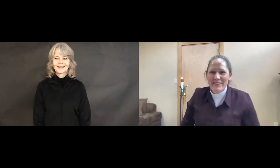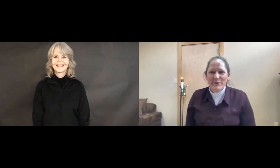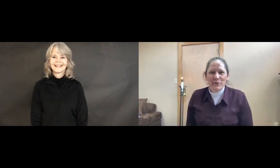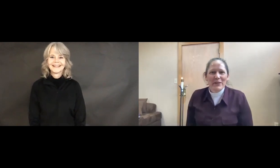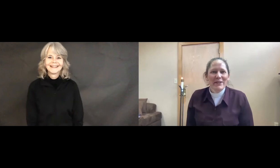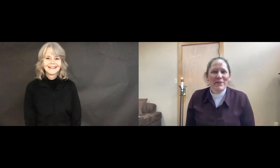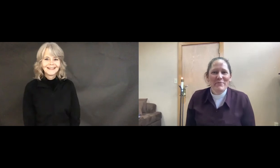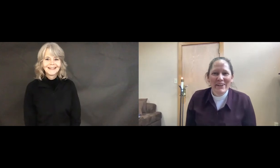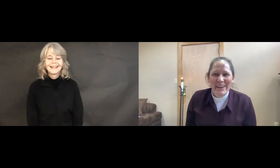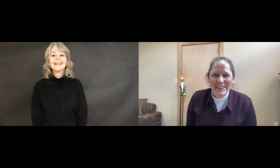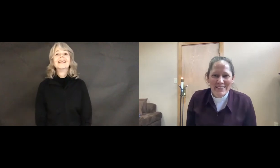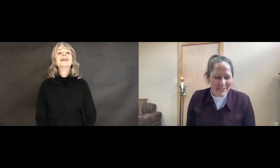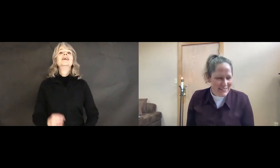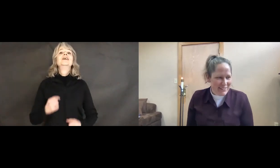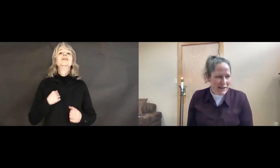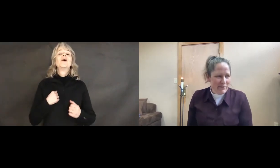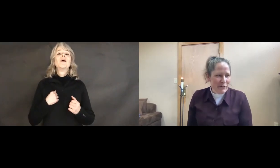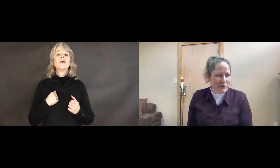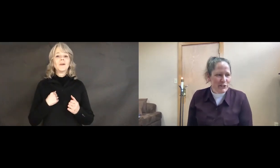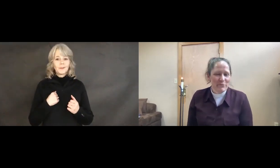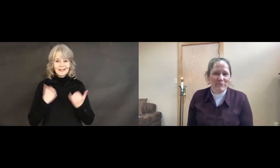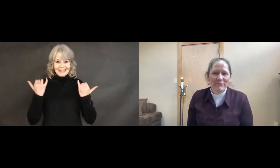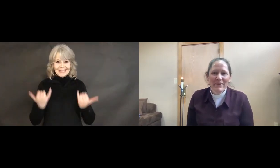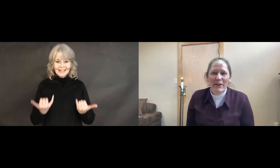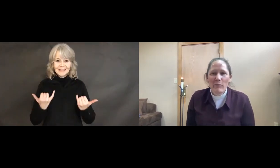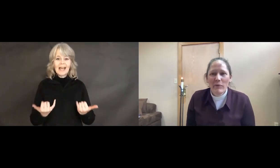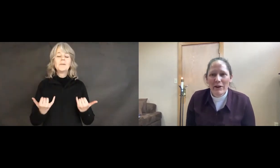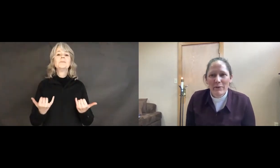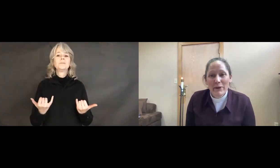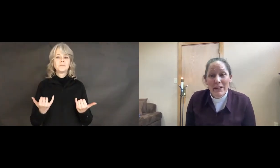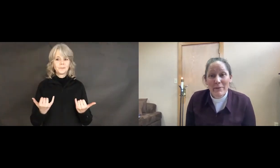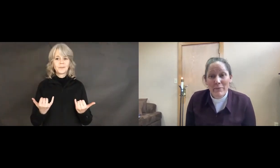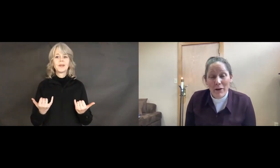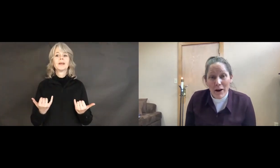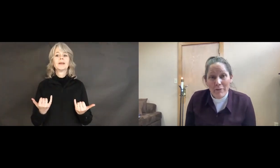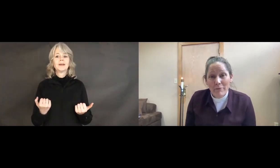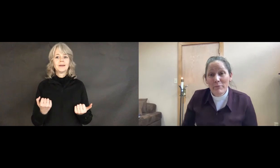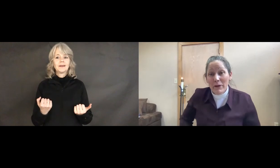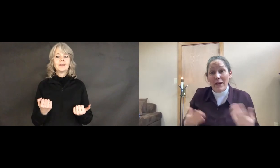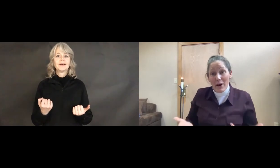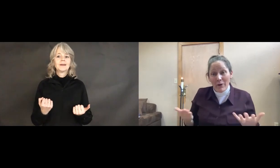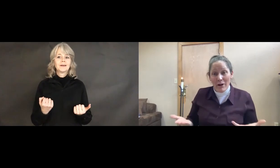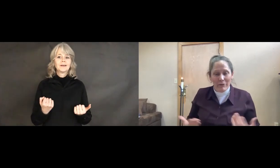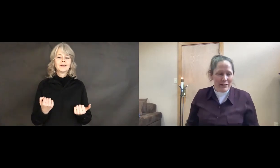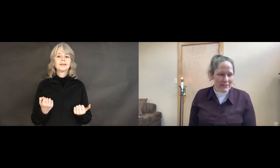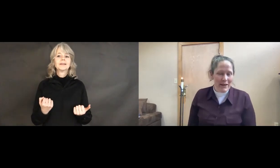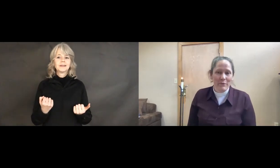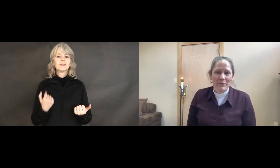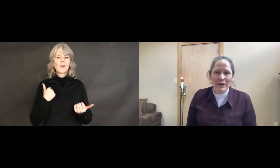So we come again to this time in our worship where we bring our offerings. And here